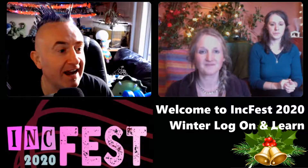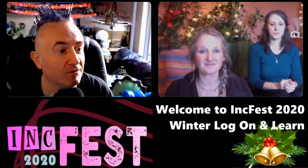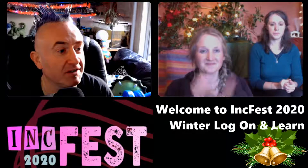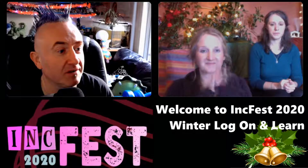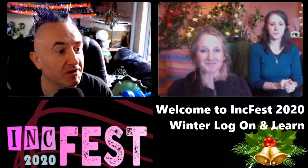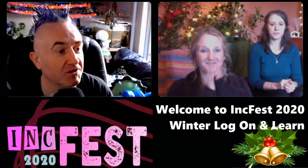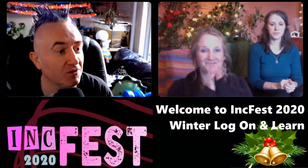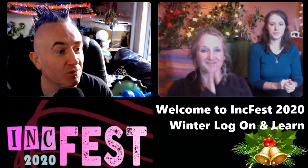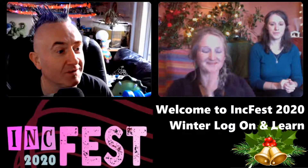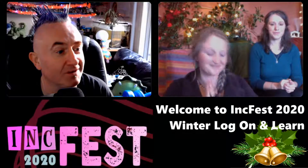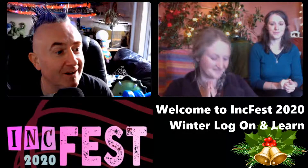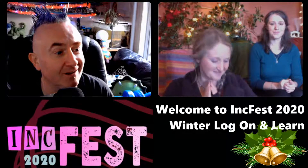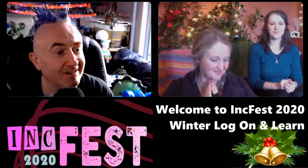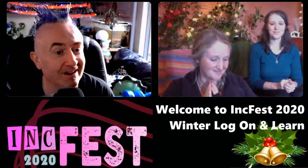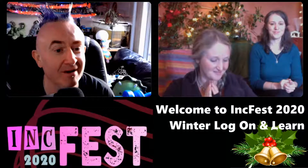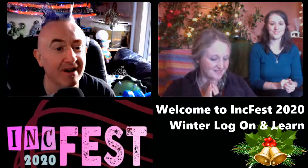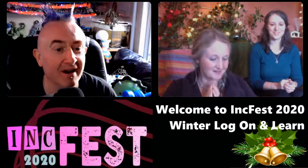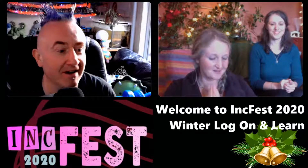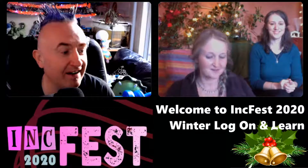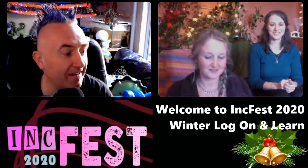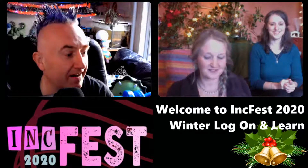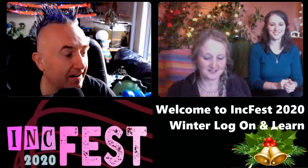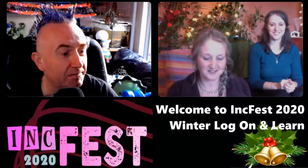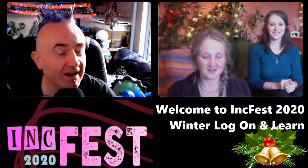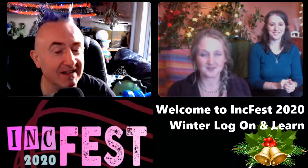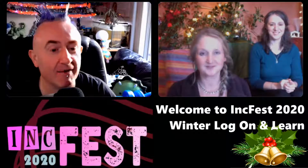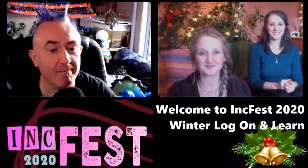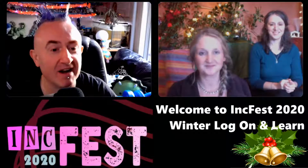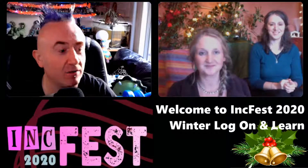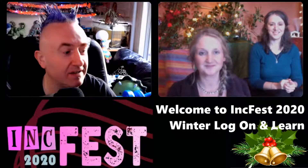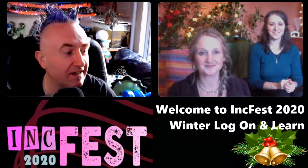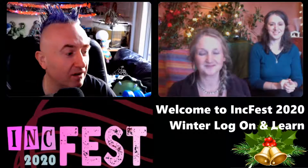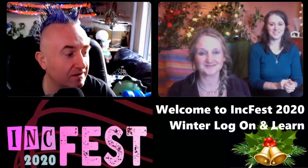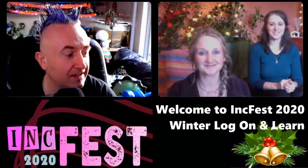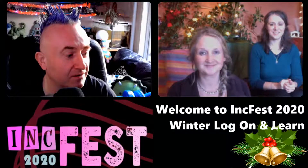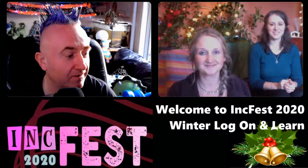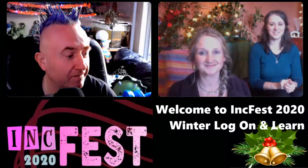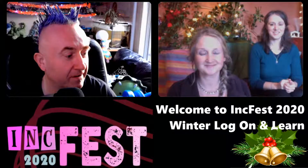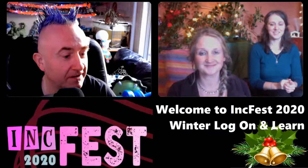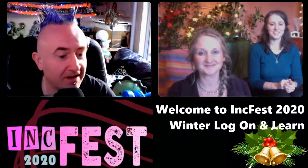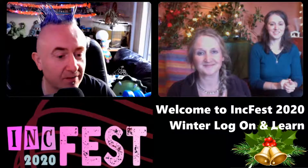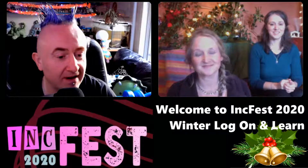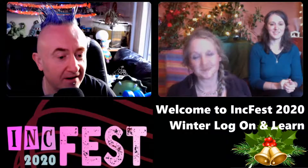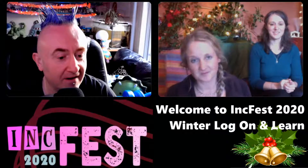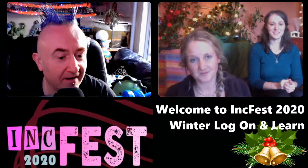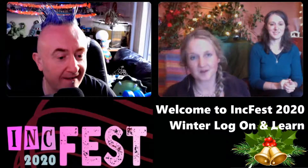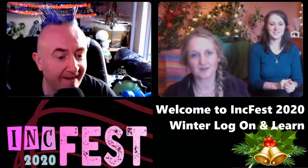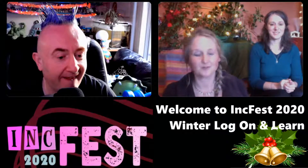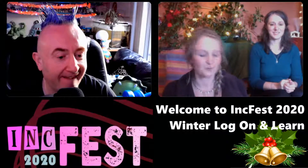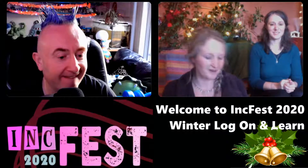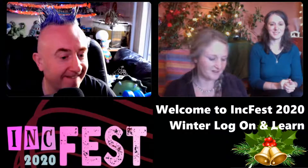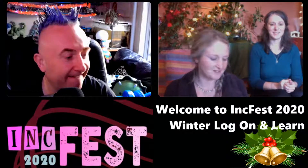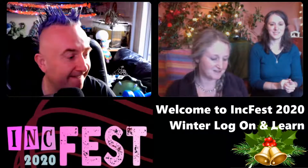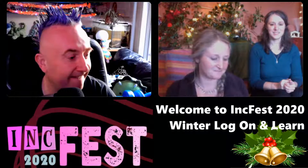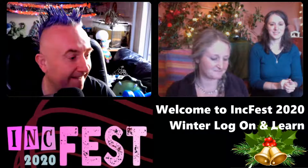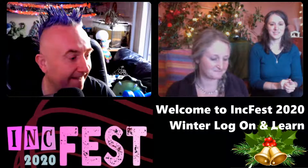to some of the schools as well. So I'm going to give that a go. But let's have a big old sing along to this one first, shall we? Wonderful. Peace.